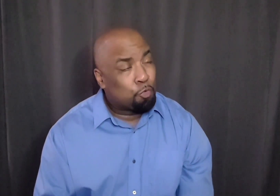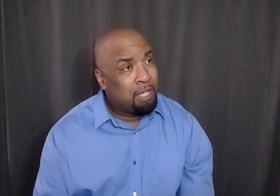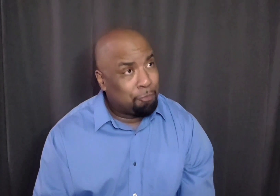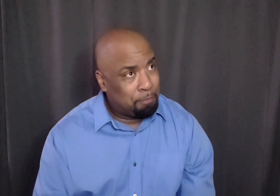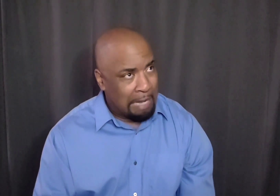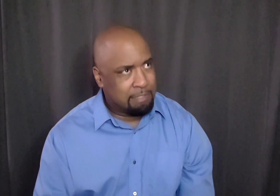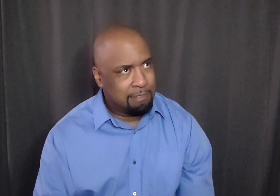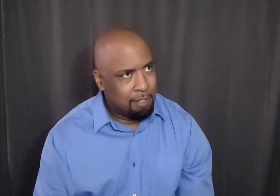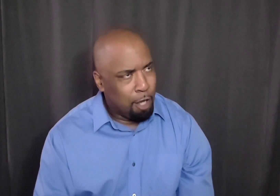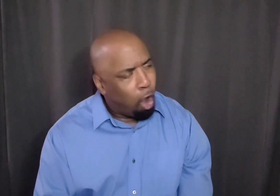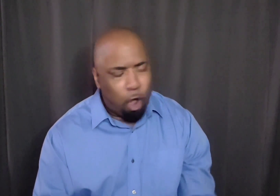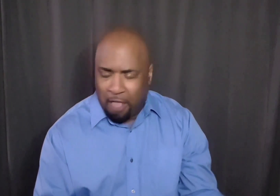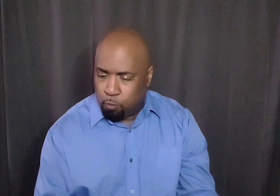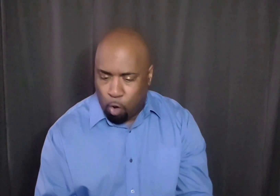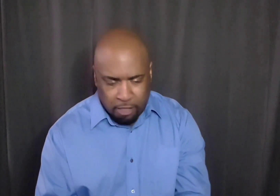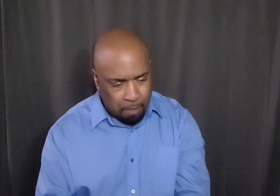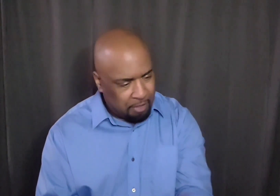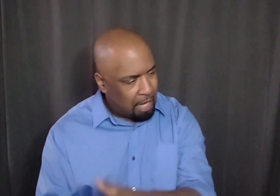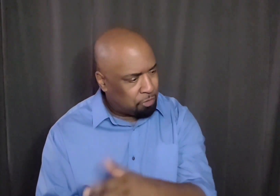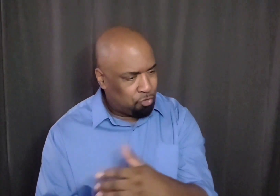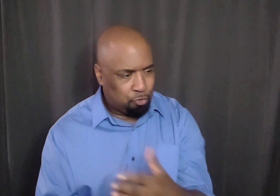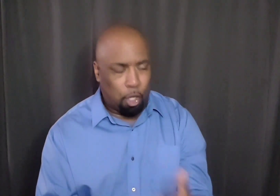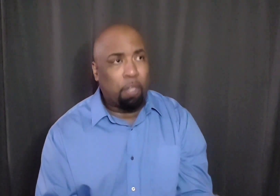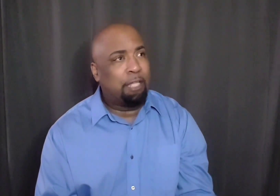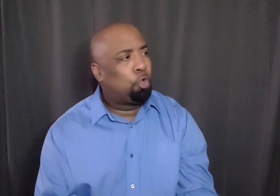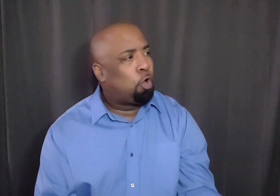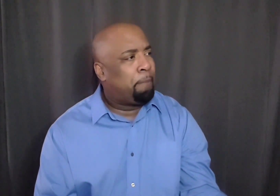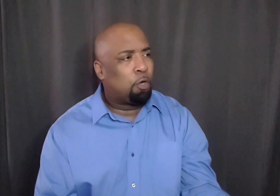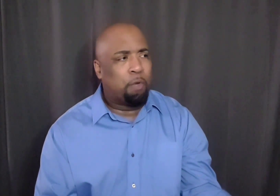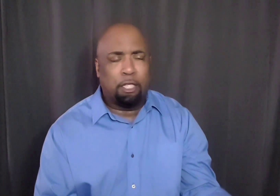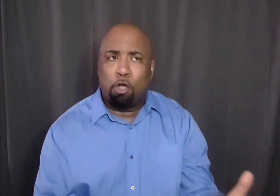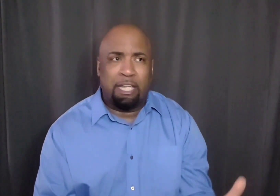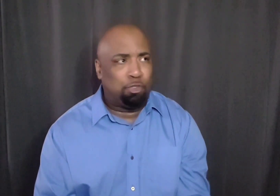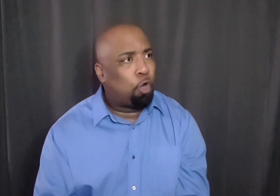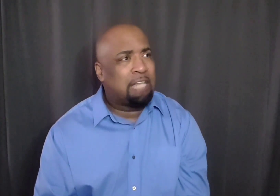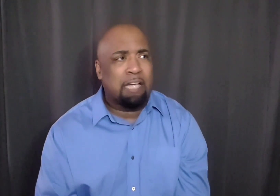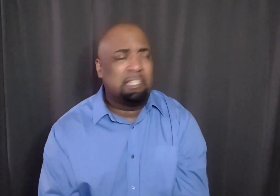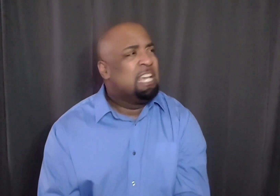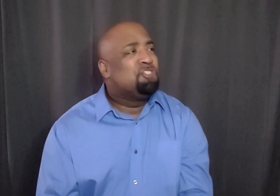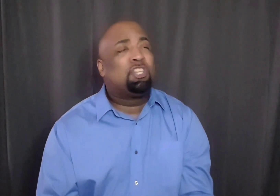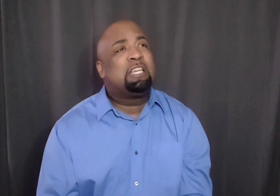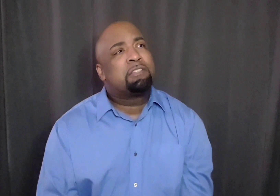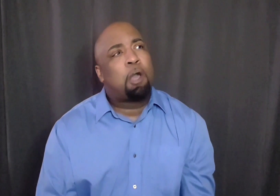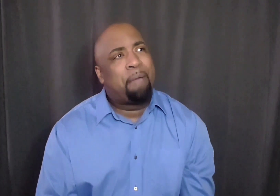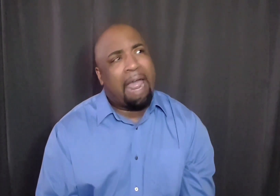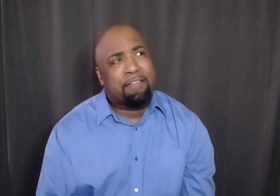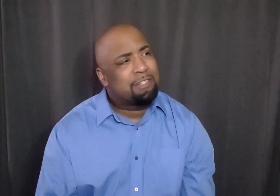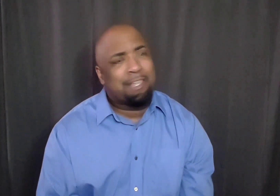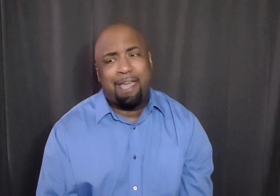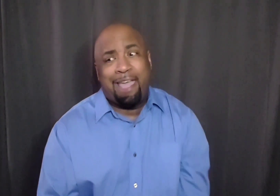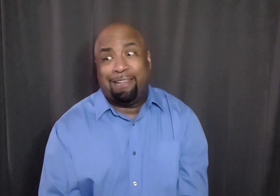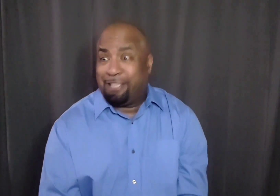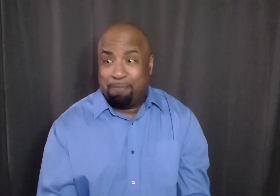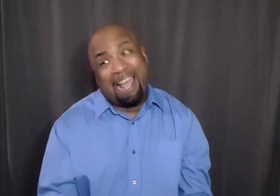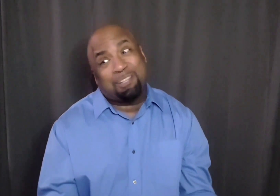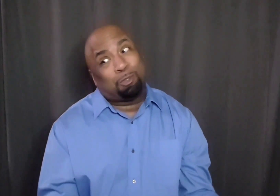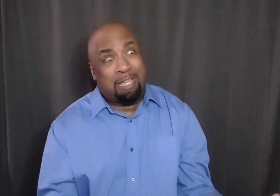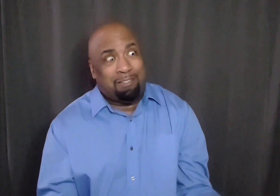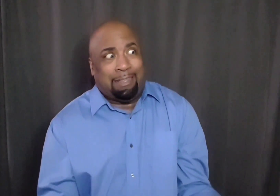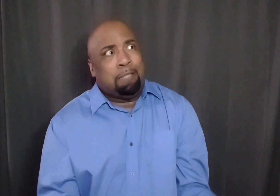300 boxes. All that walking up and down the street, all that doorbell ringing, all that door knocking, she gets a patch to say, "Hey, look at me, I sold 300 thin